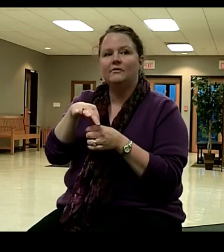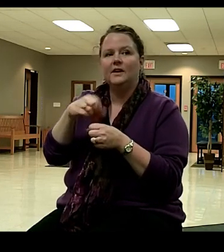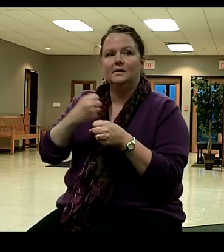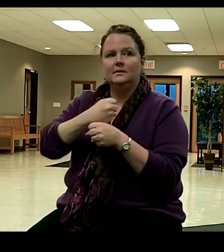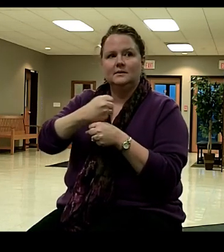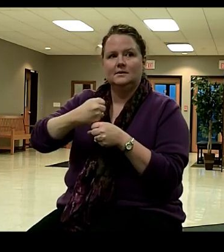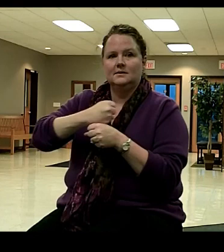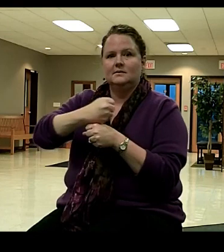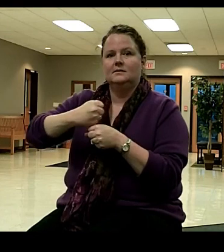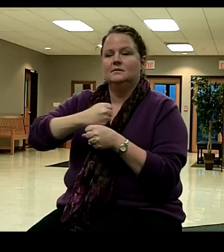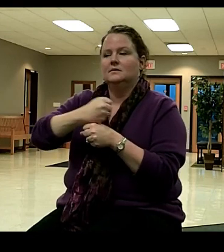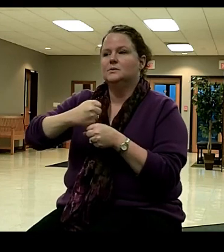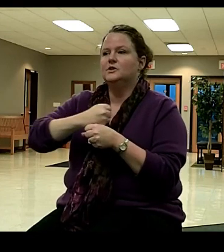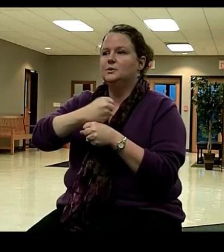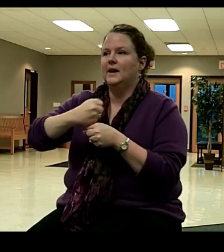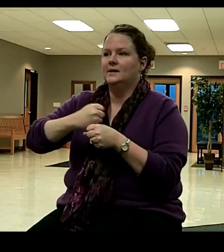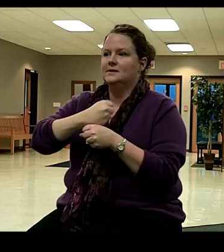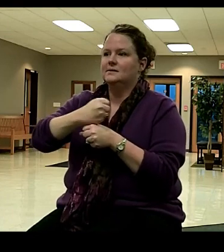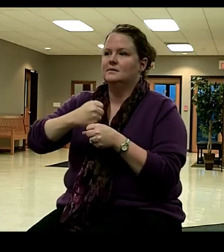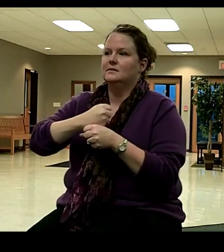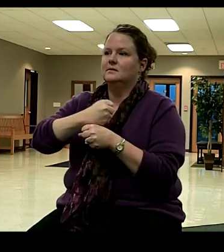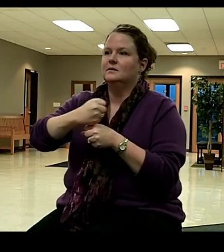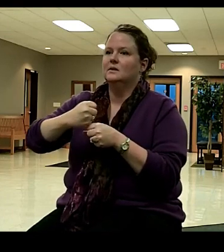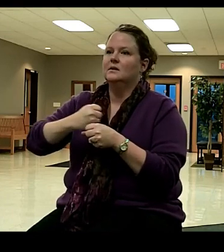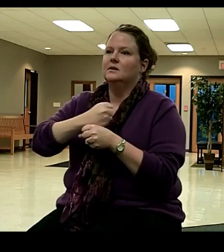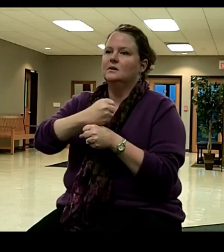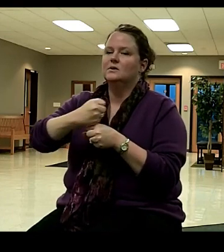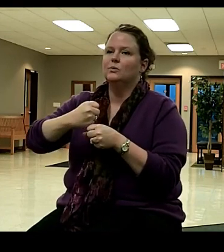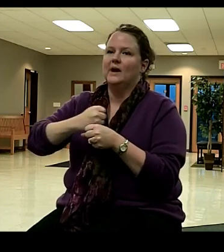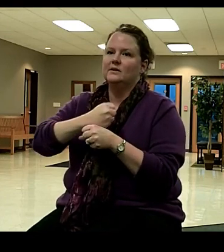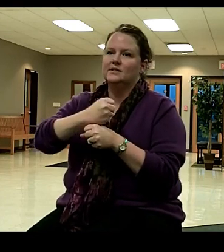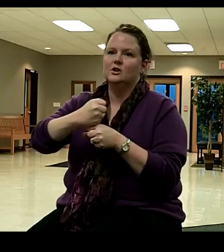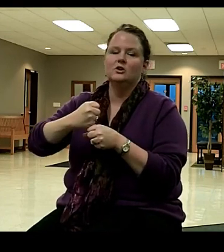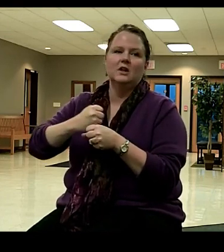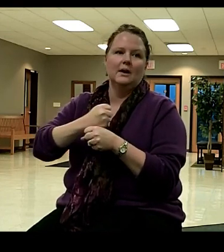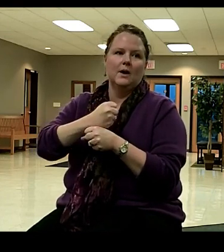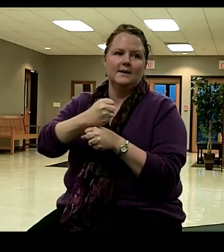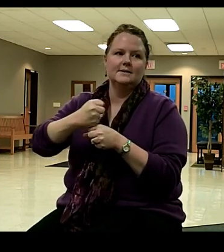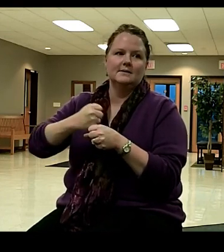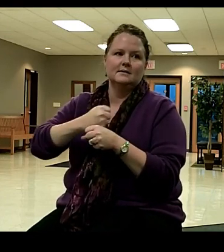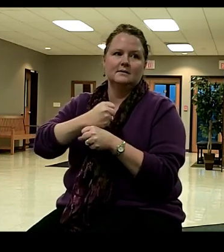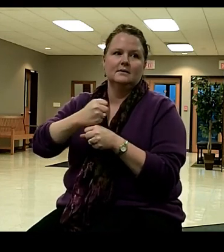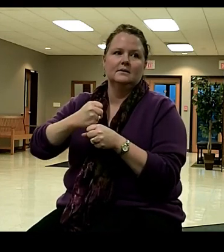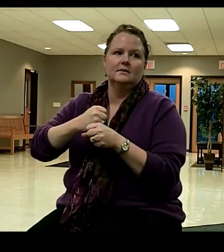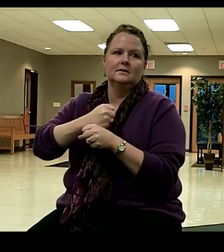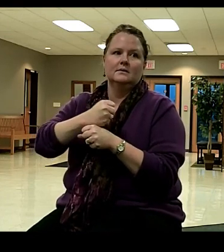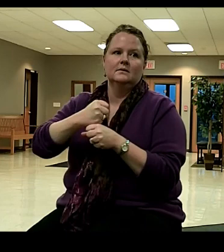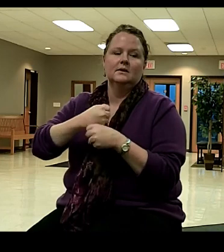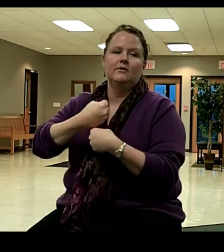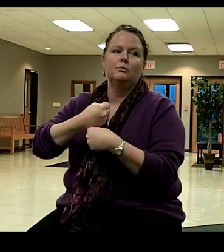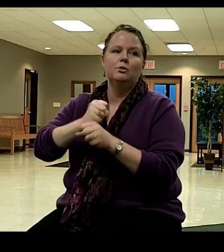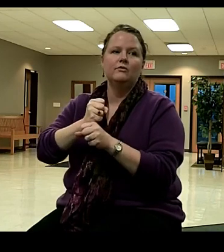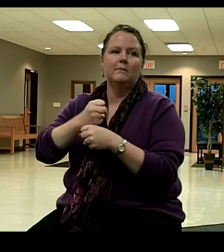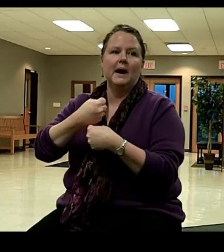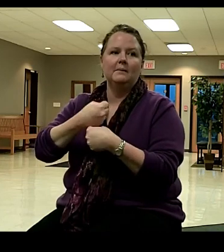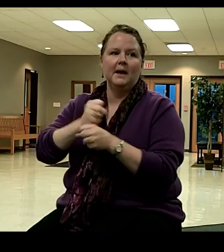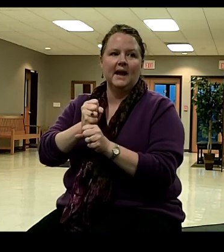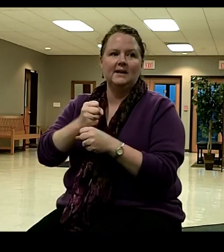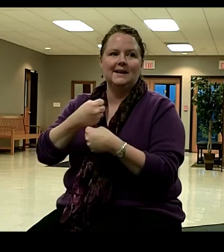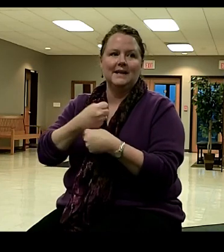Coffee. It's with two hands. Goes around in a circle clockwise. If you move the bottom hand against